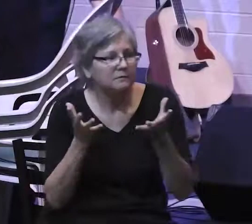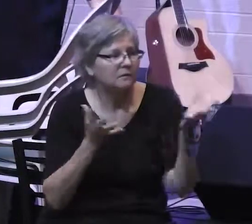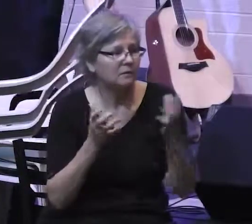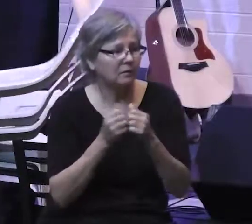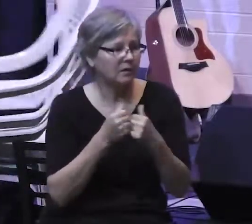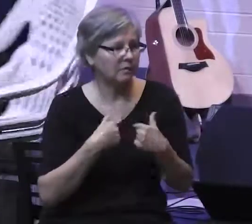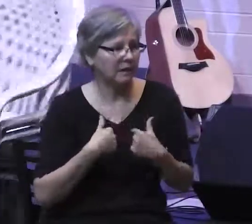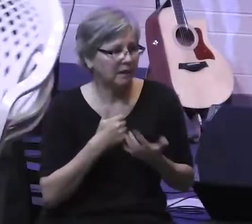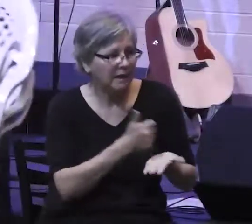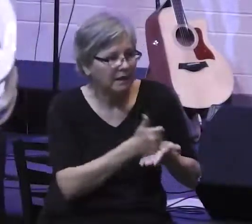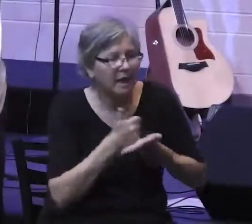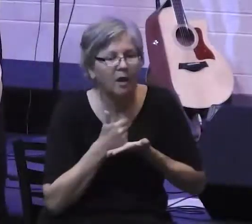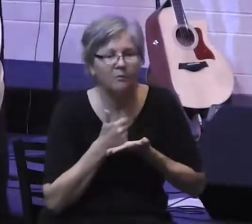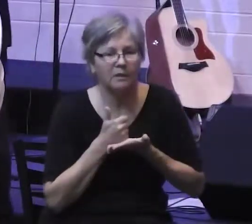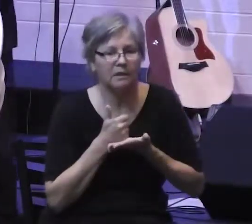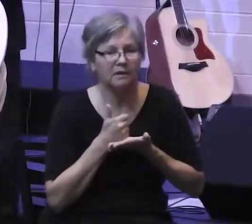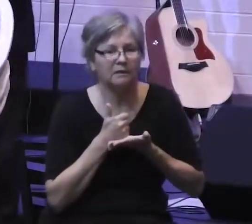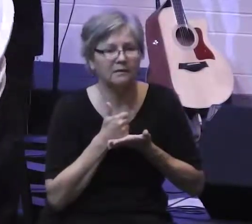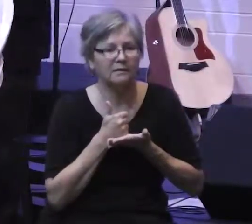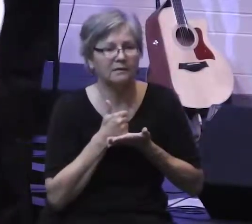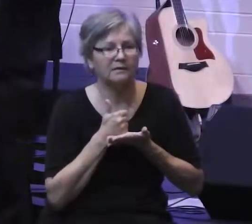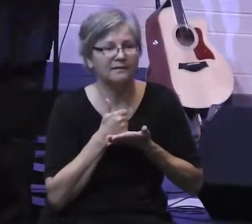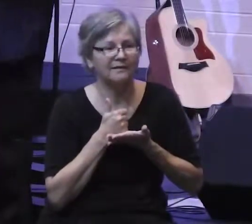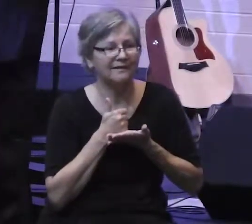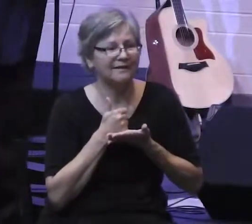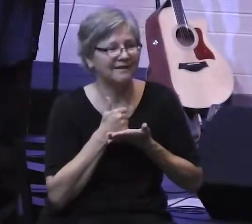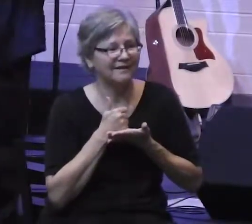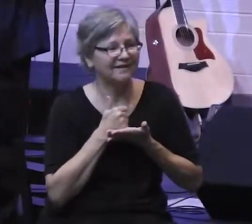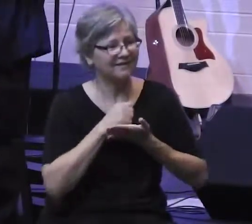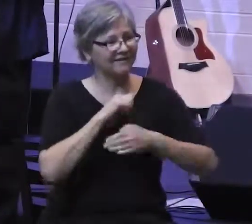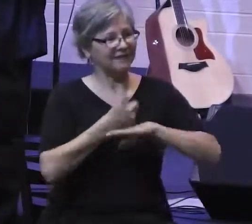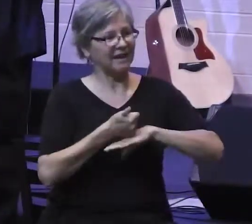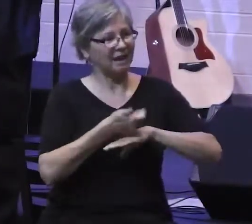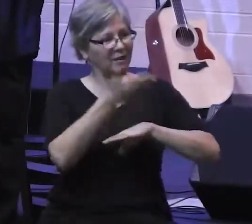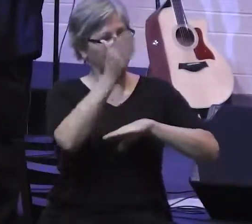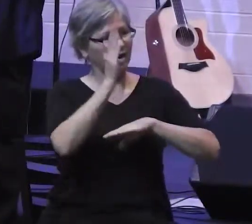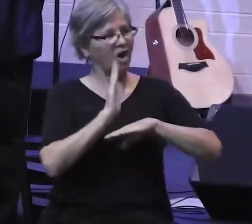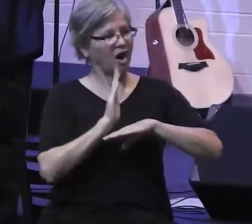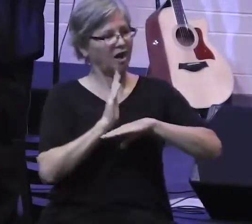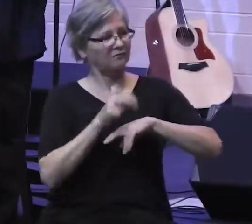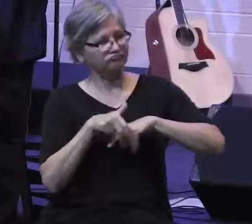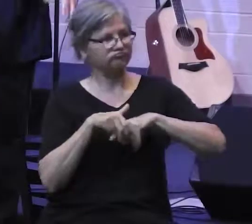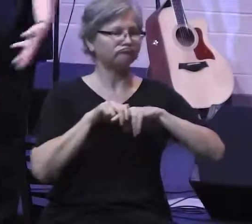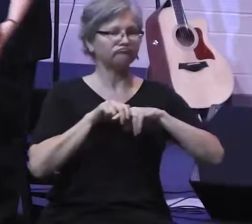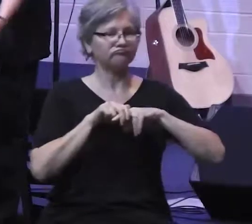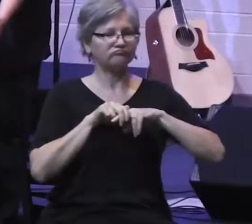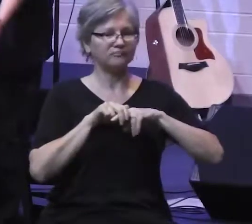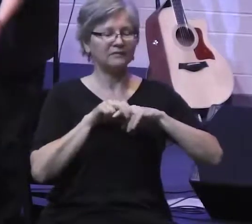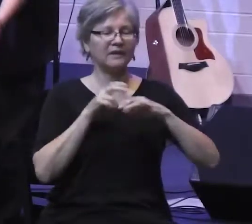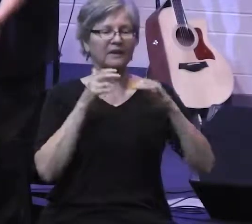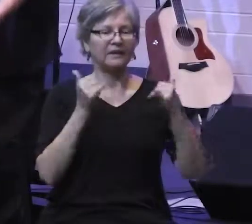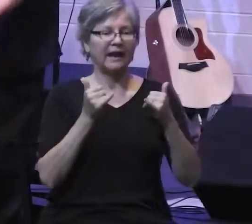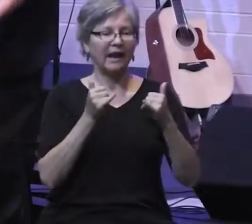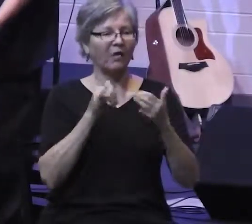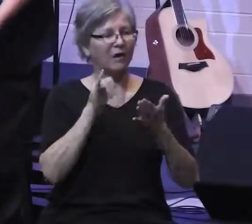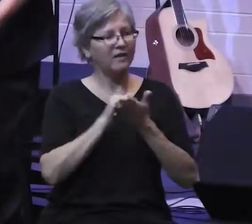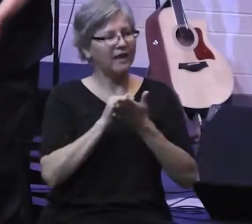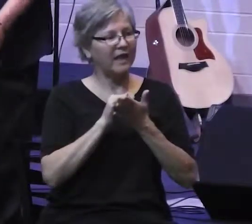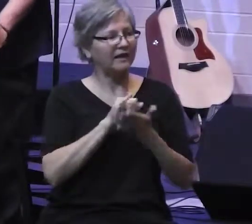me put God inside the other chair. So now the Emmanuel is inside of